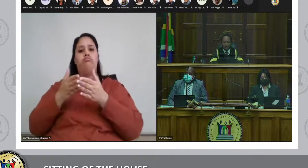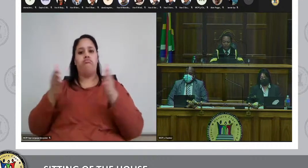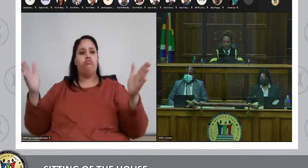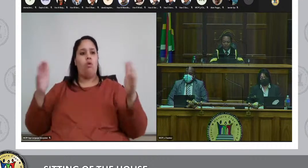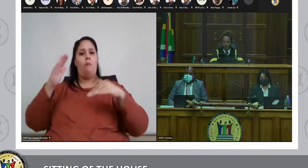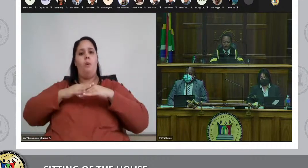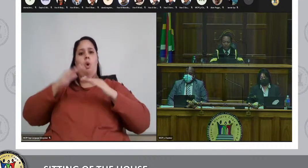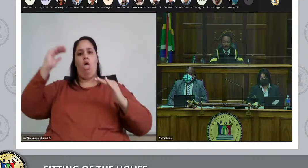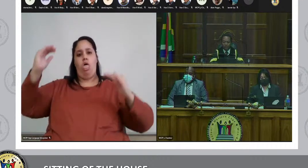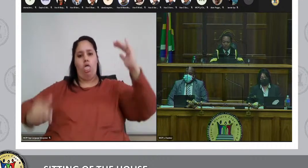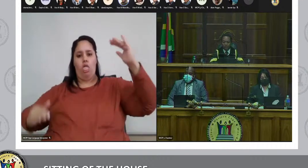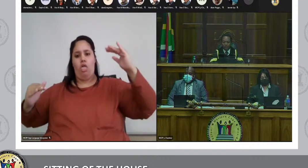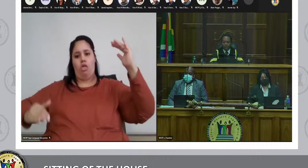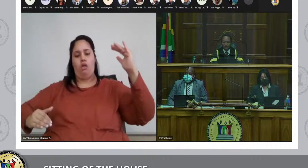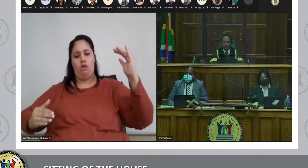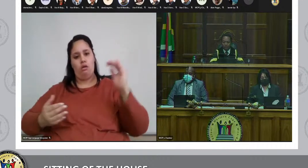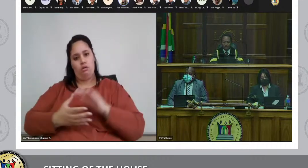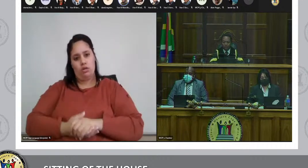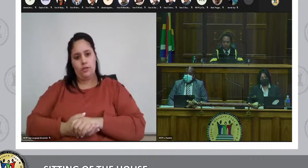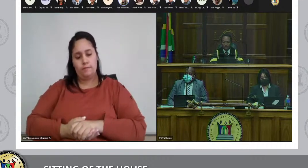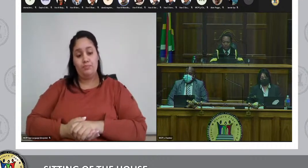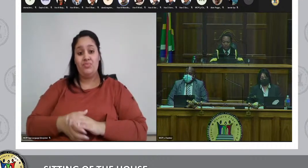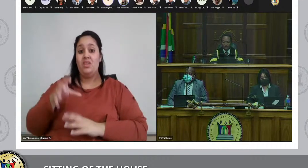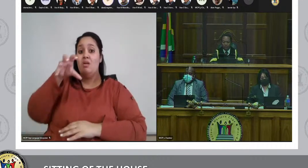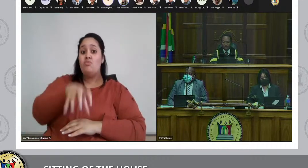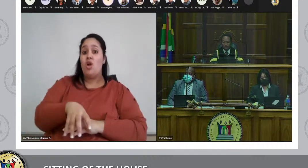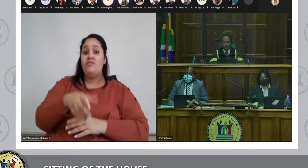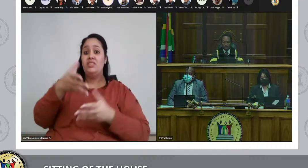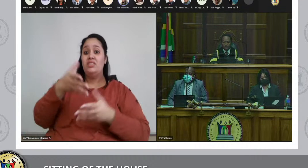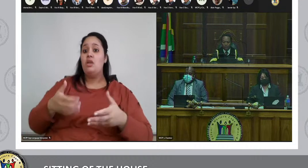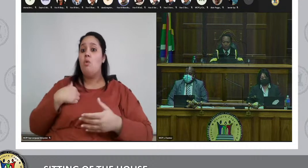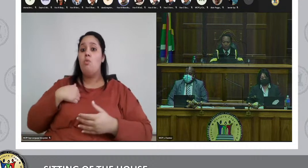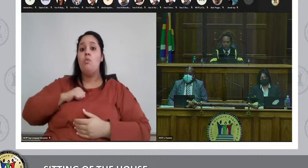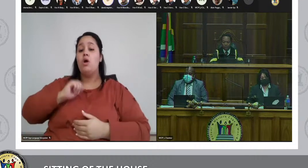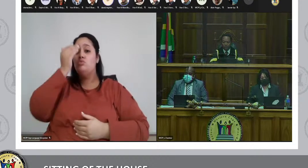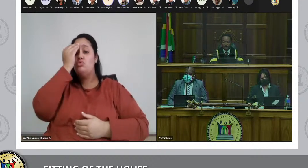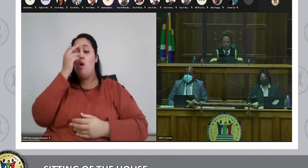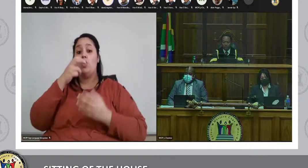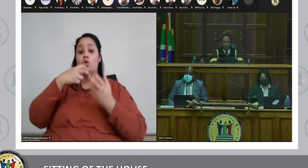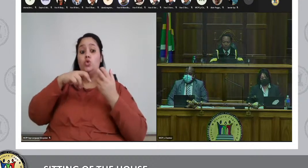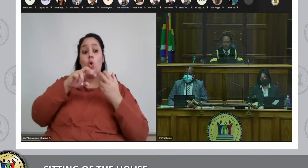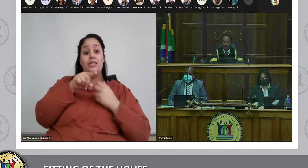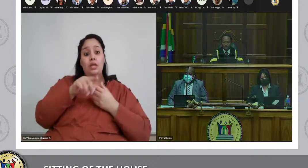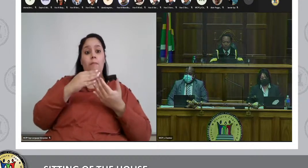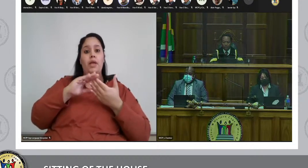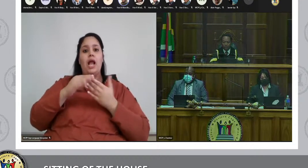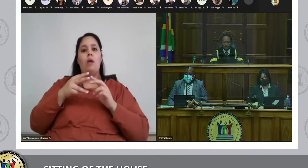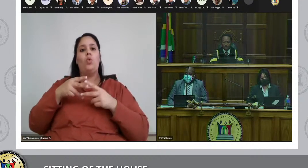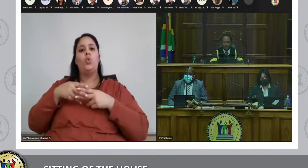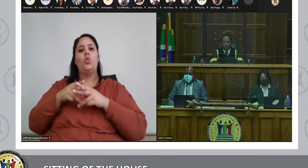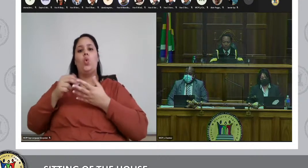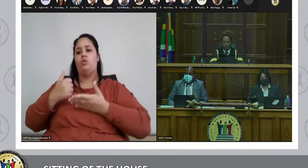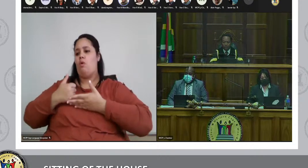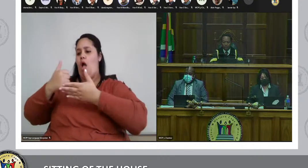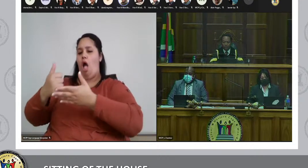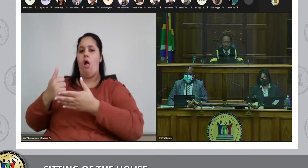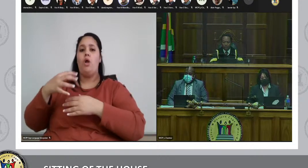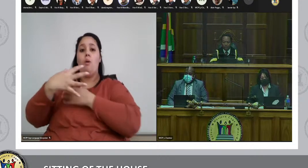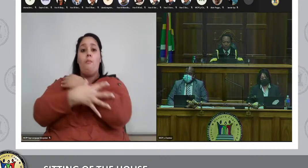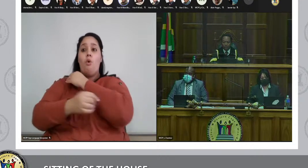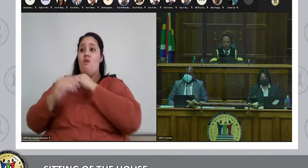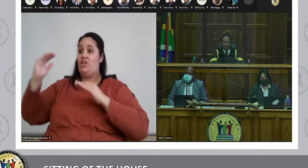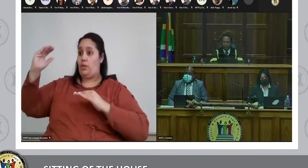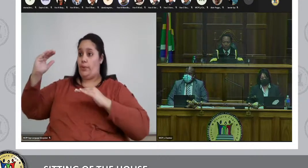inequalities. We want to know how the province intends to use tourism as a tool for poverty alleviation and the